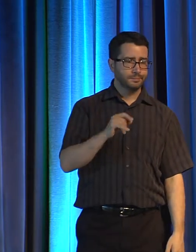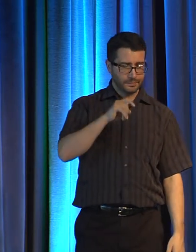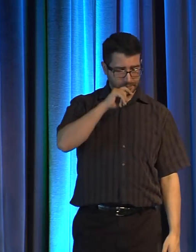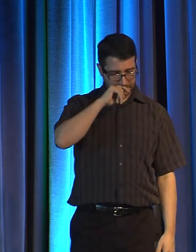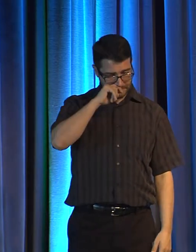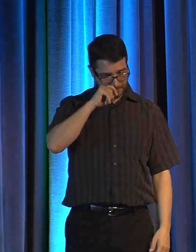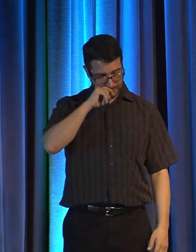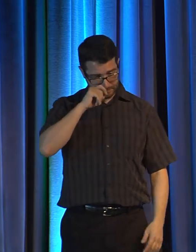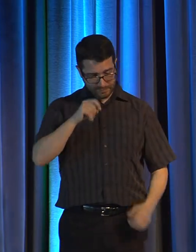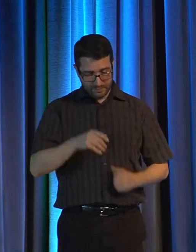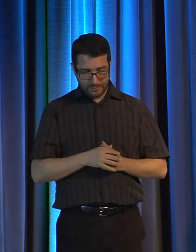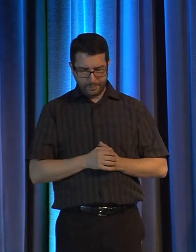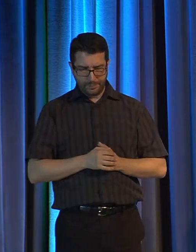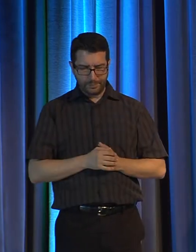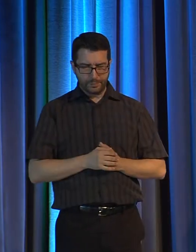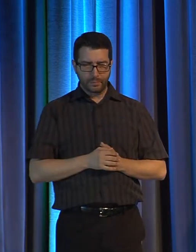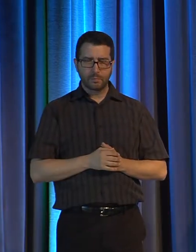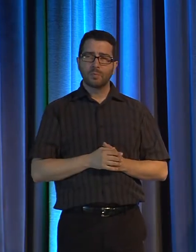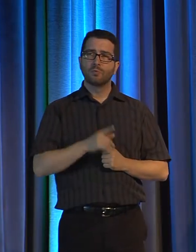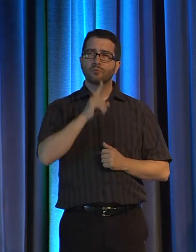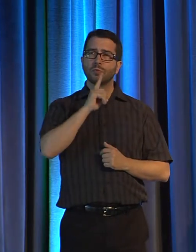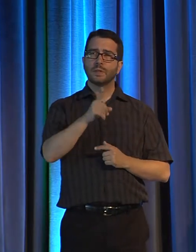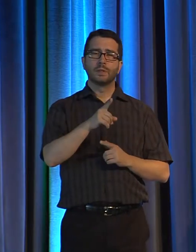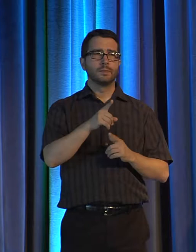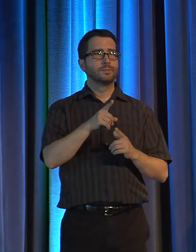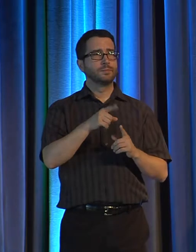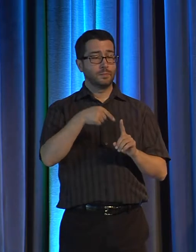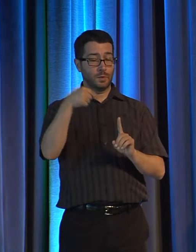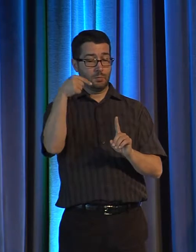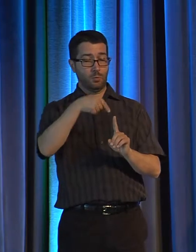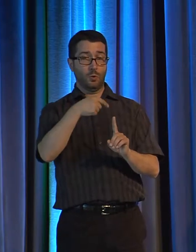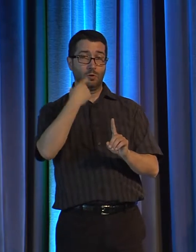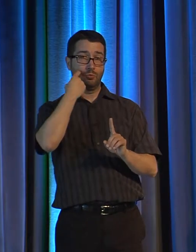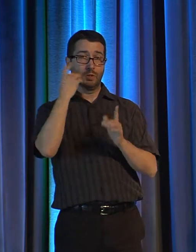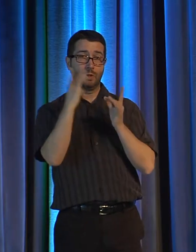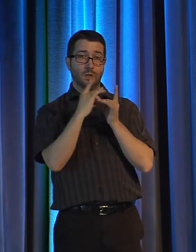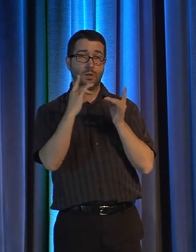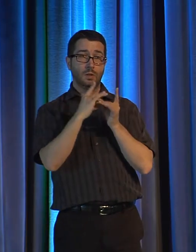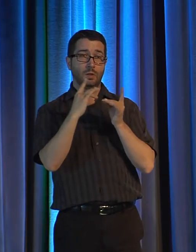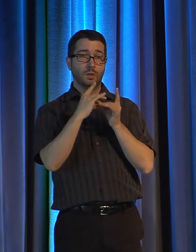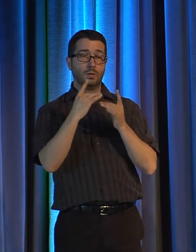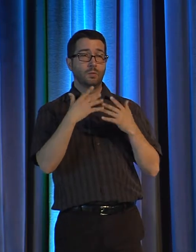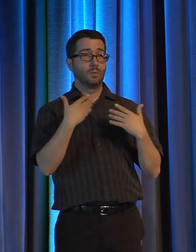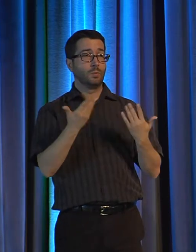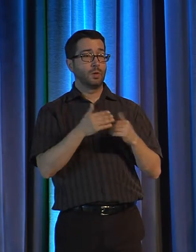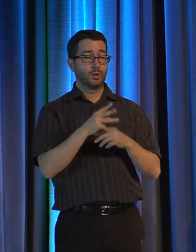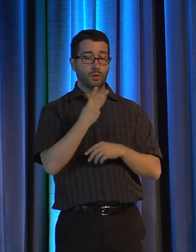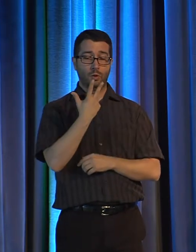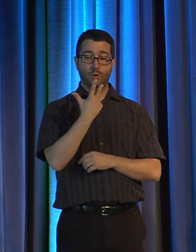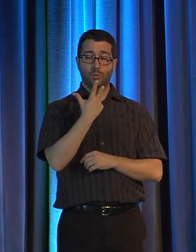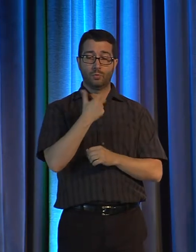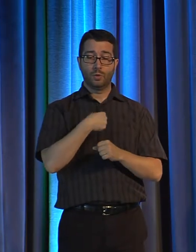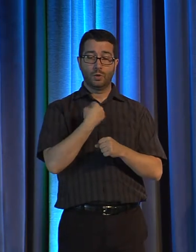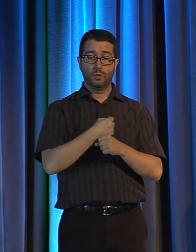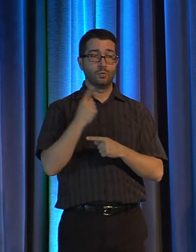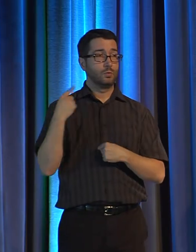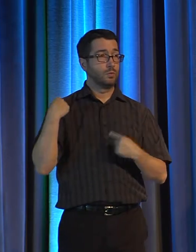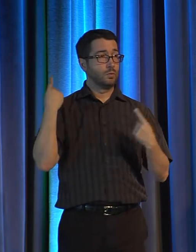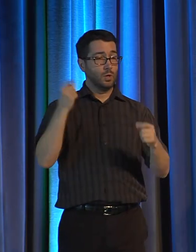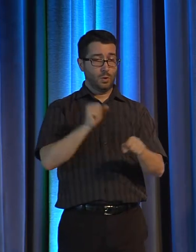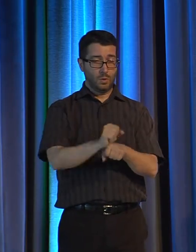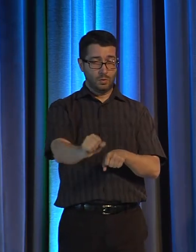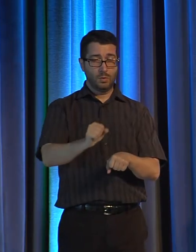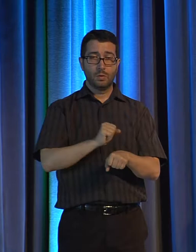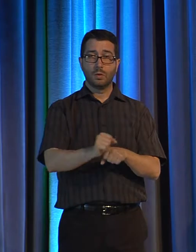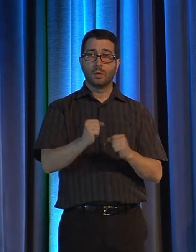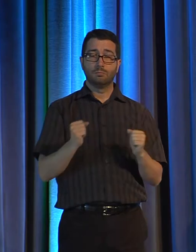terms, the inflection point I referred to a few moments ago is to take the work of the past 3 years, the setting up